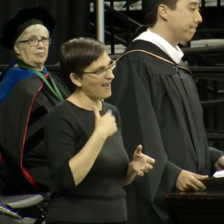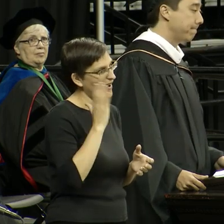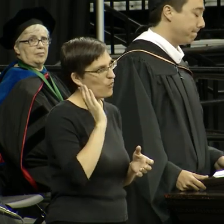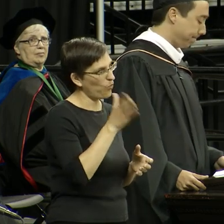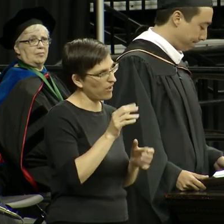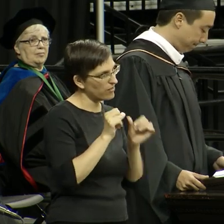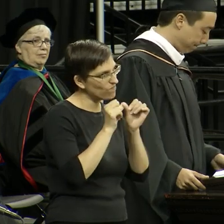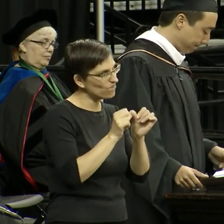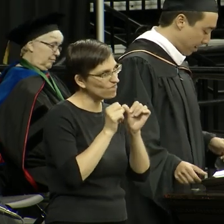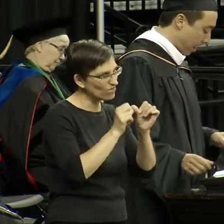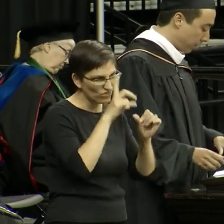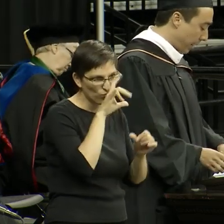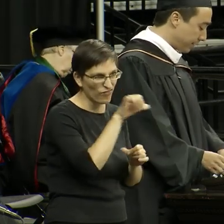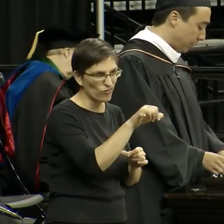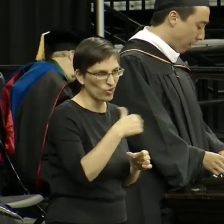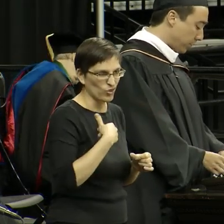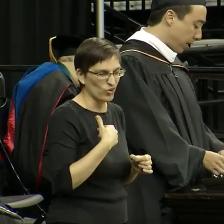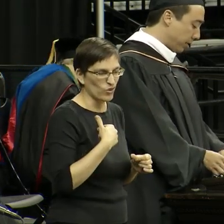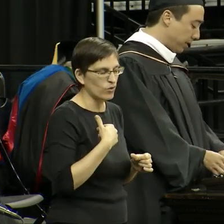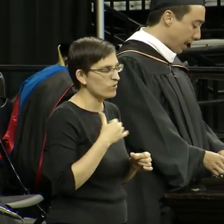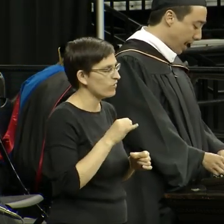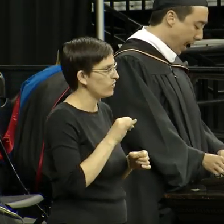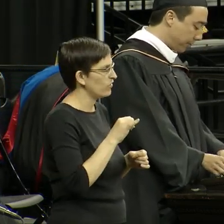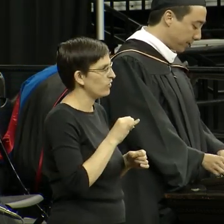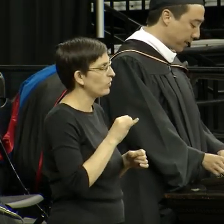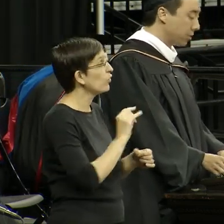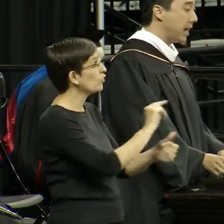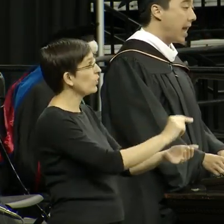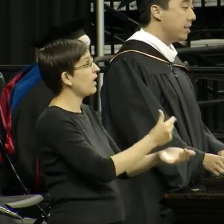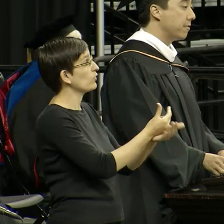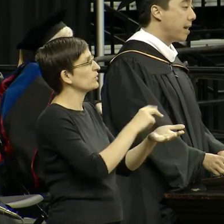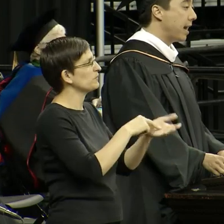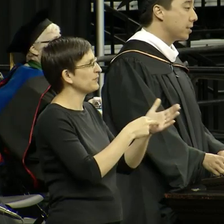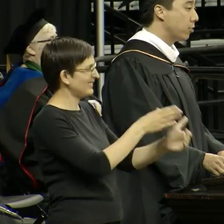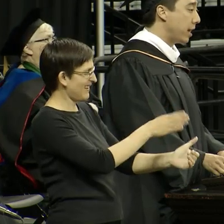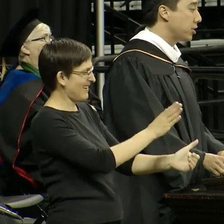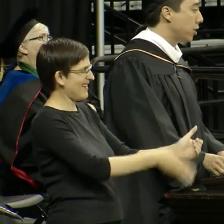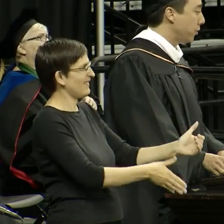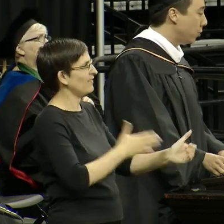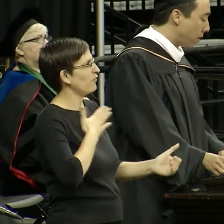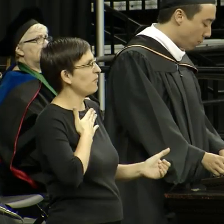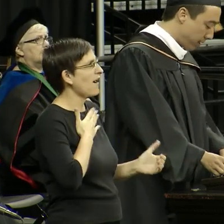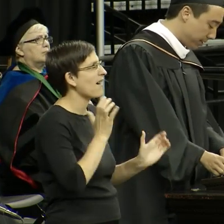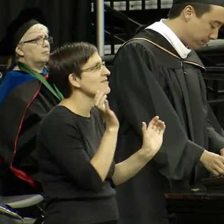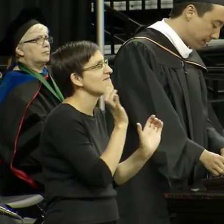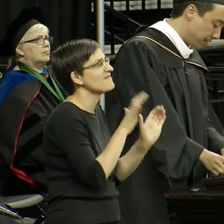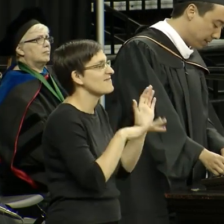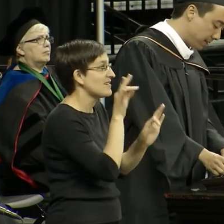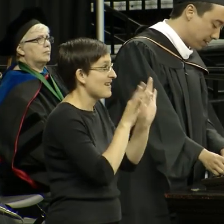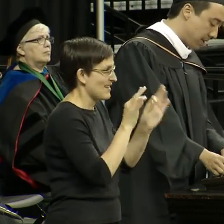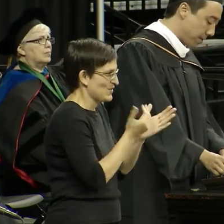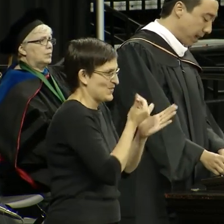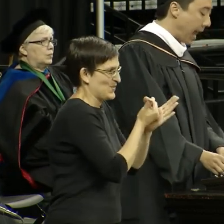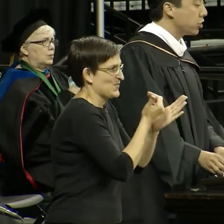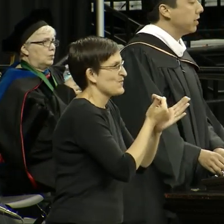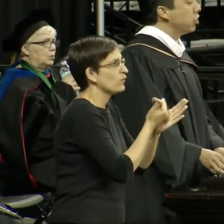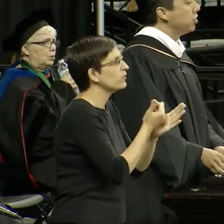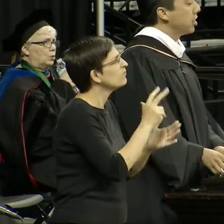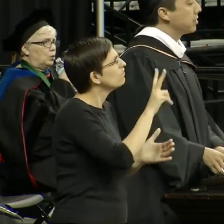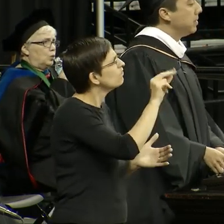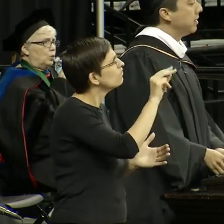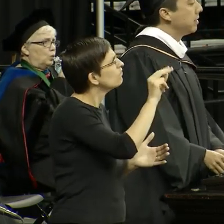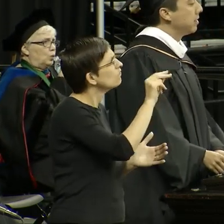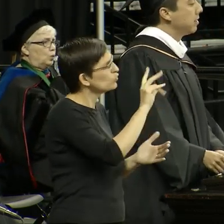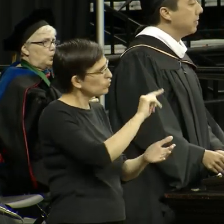pursuing. I realized that graduation did not have to signal the end of my exploration of who I wanted to be, but actually